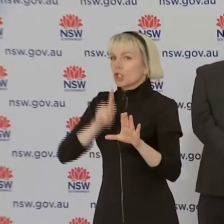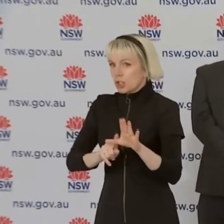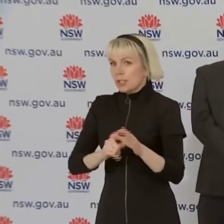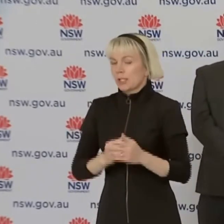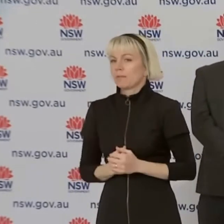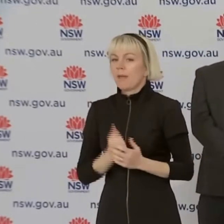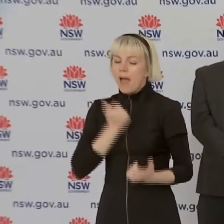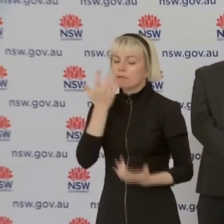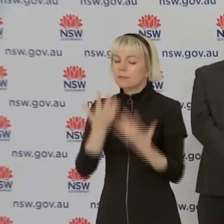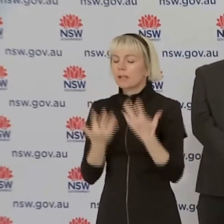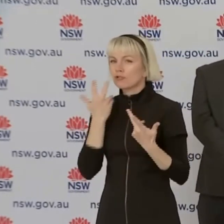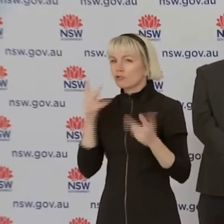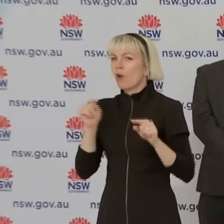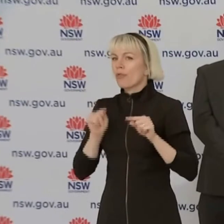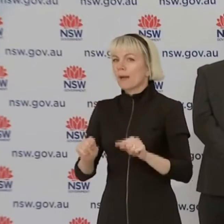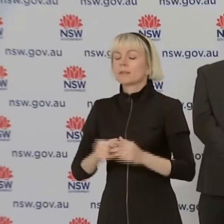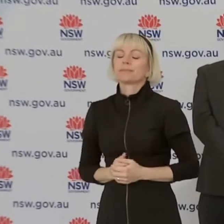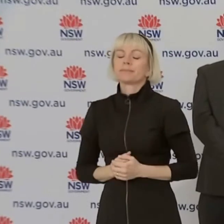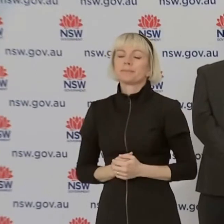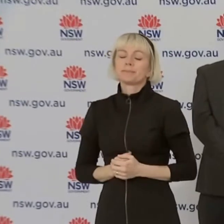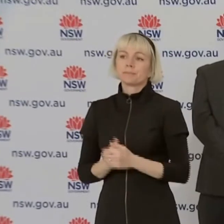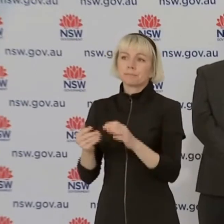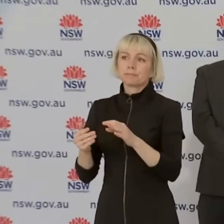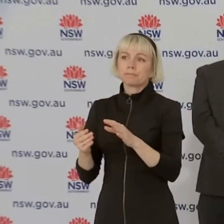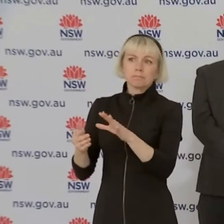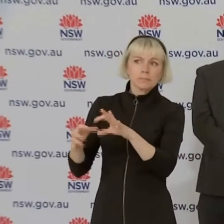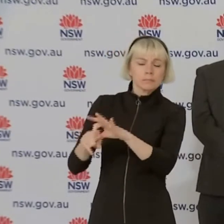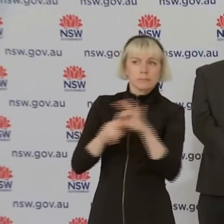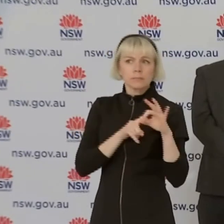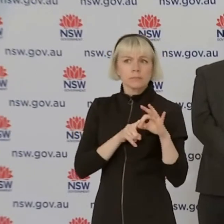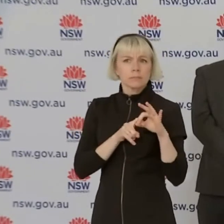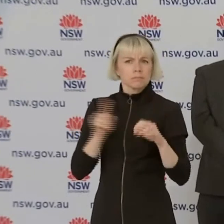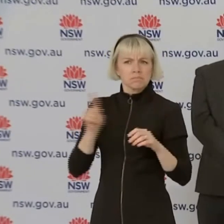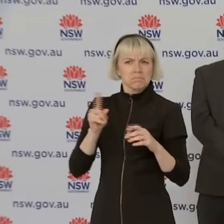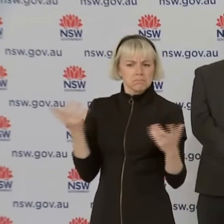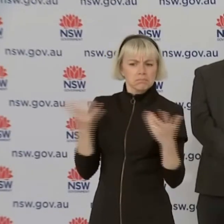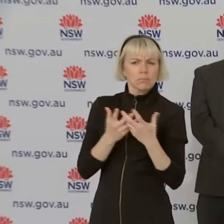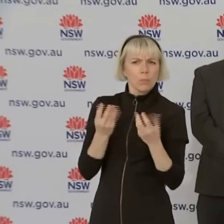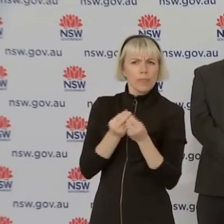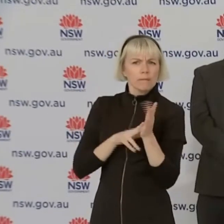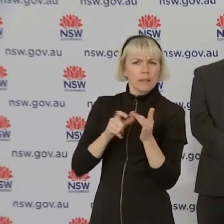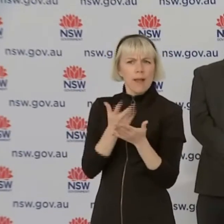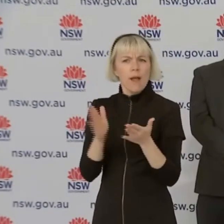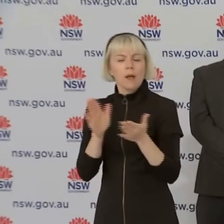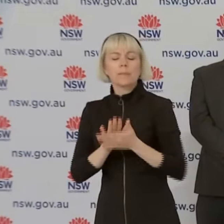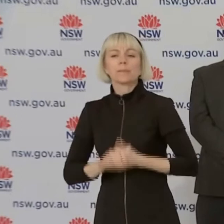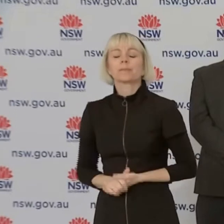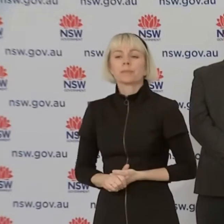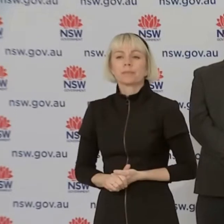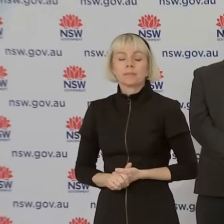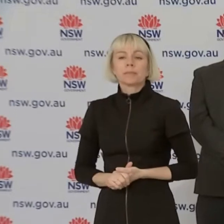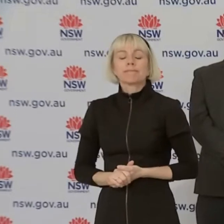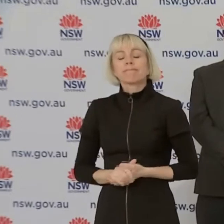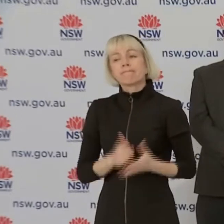above the Victorian level is it? The data suggesting that for most of the indexes, and obviously it varies by some suburbs